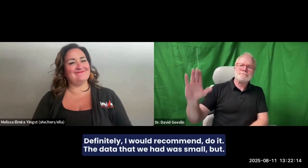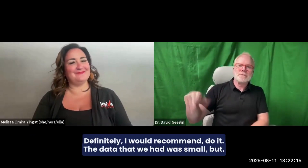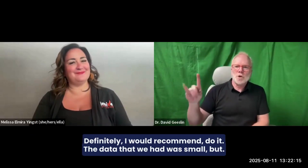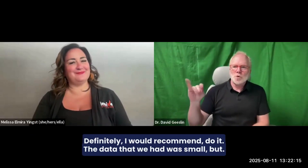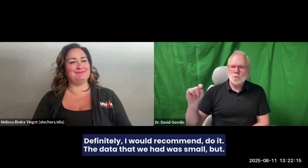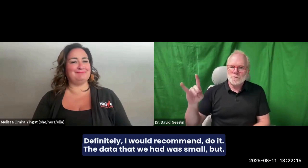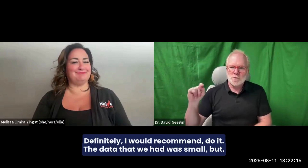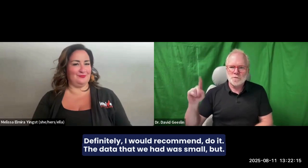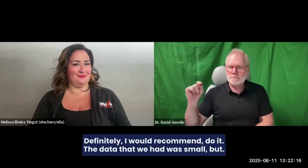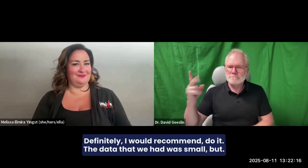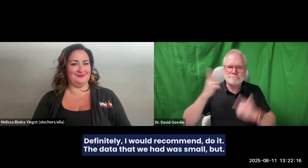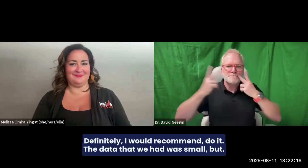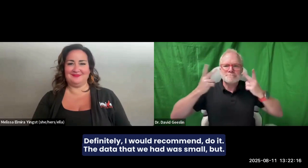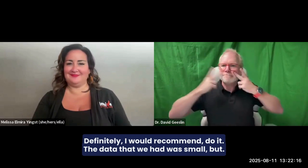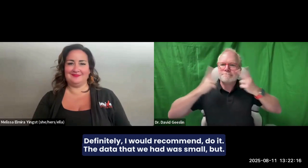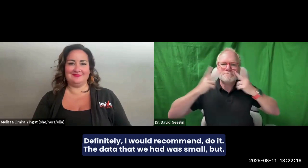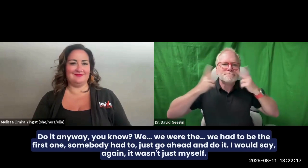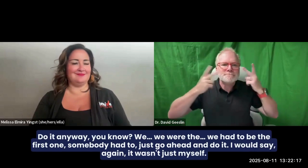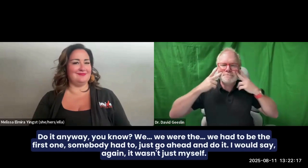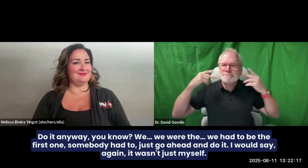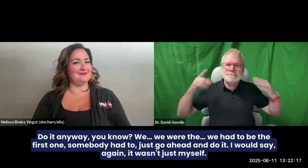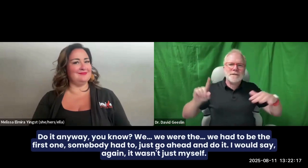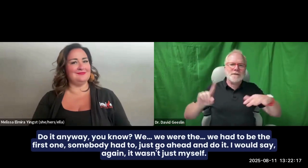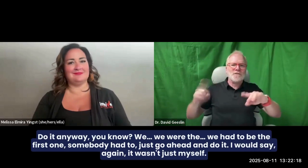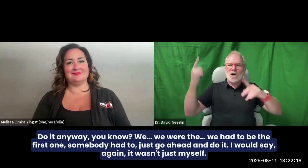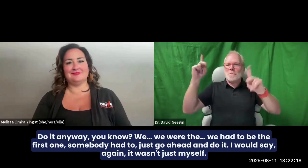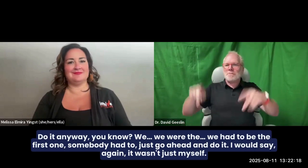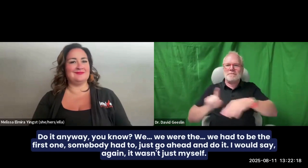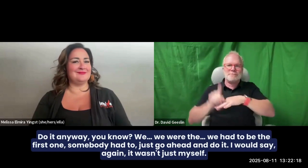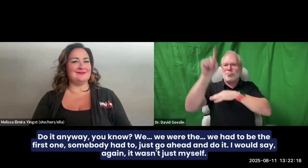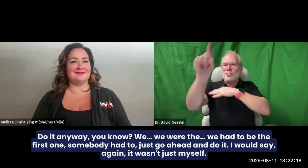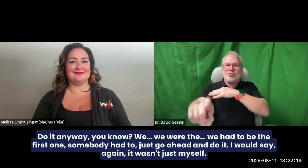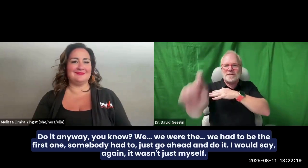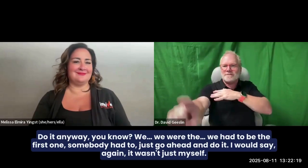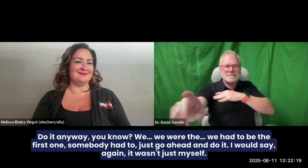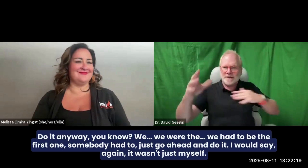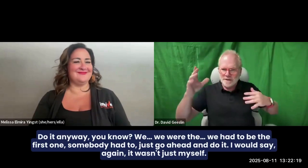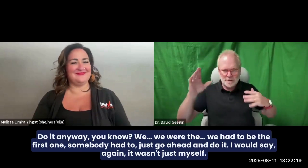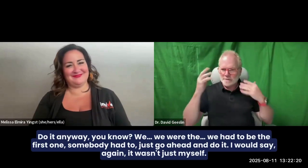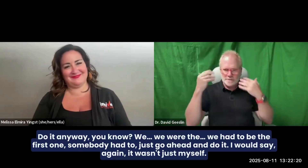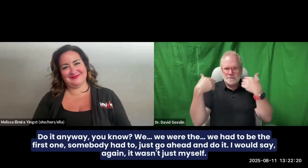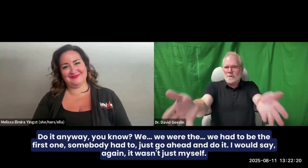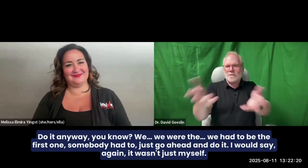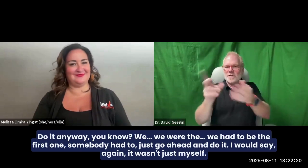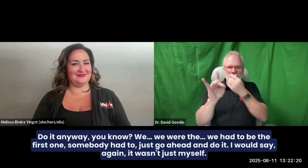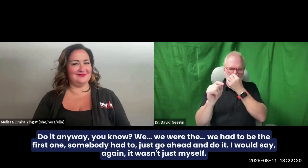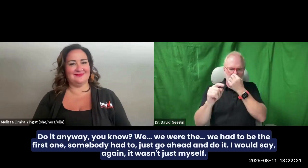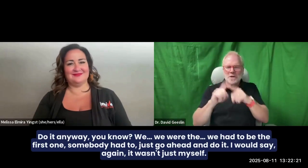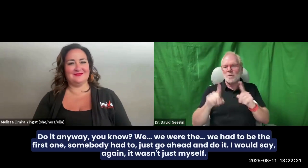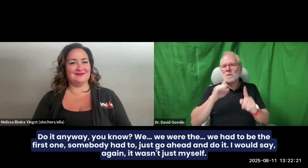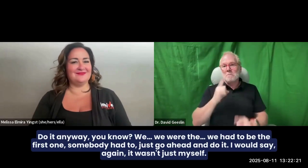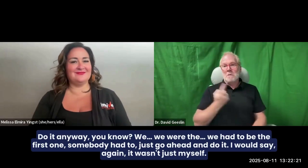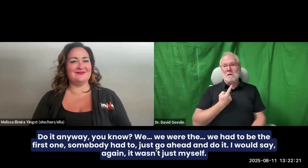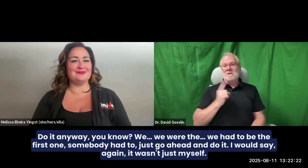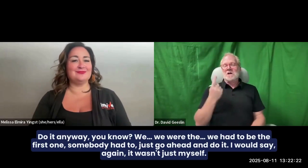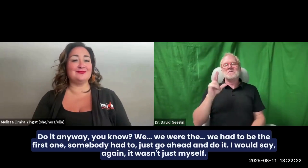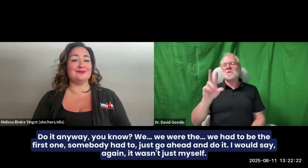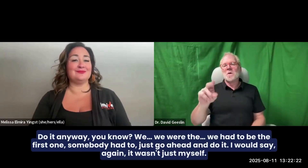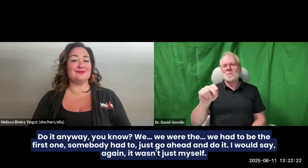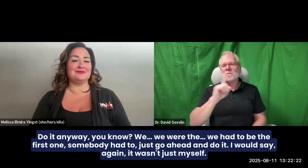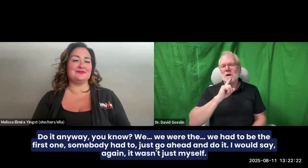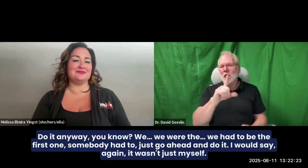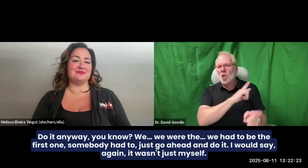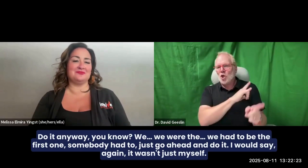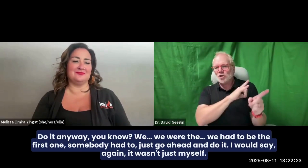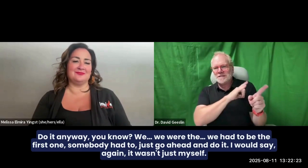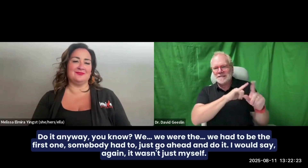it. The data that we had was small, but do it anyway. We had to be the first one. Somebody had to just go ahead and do